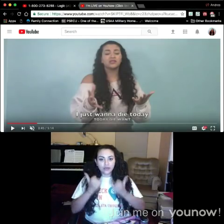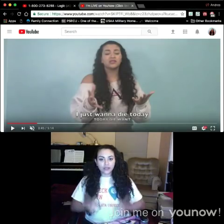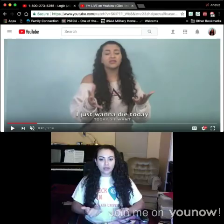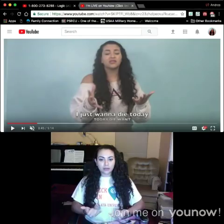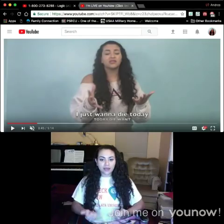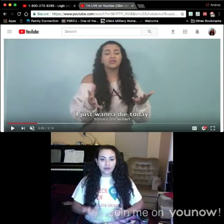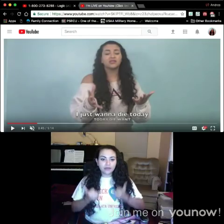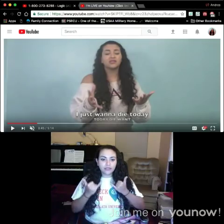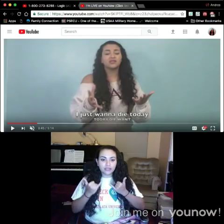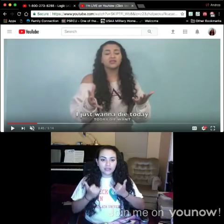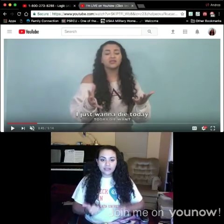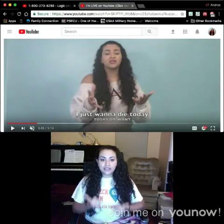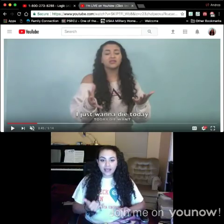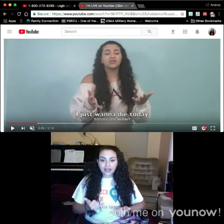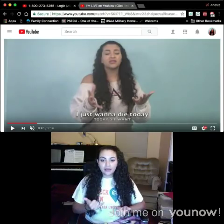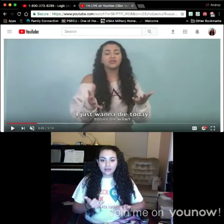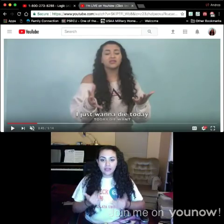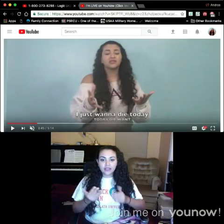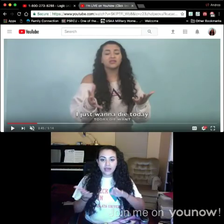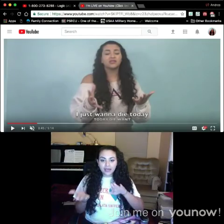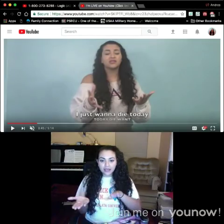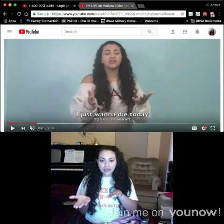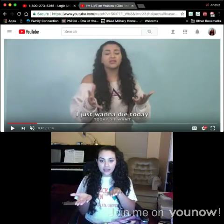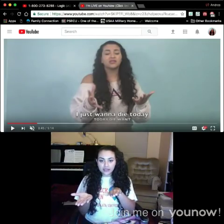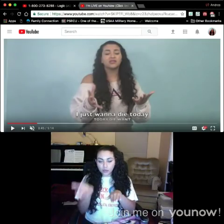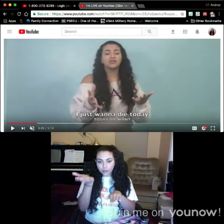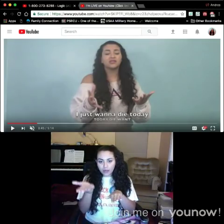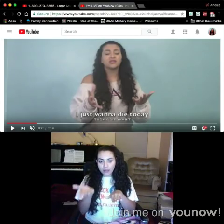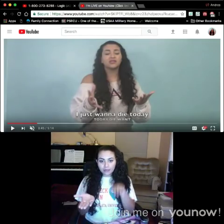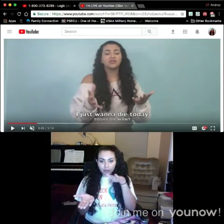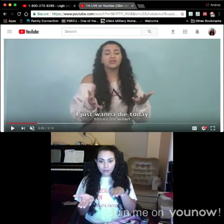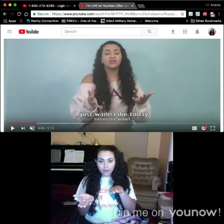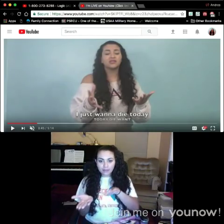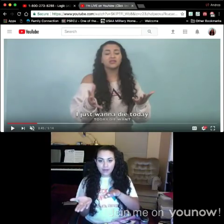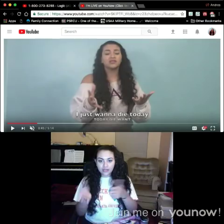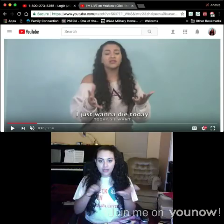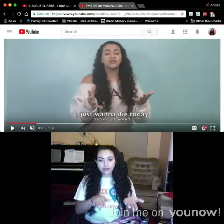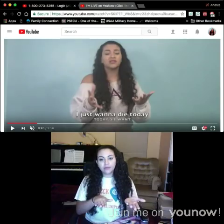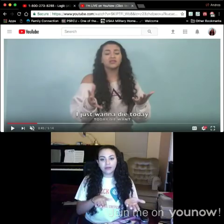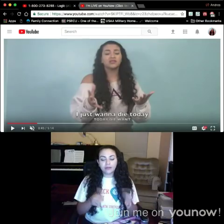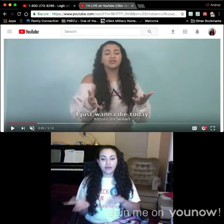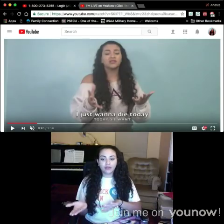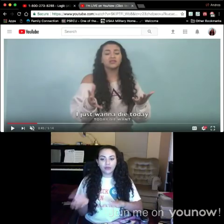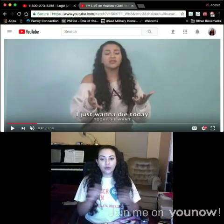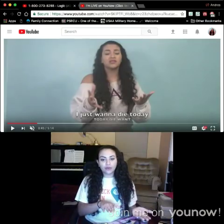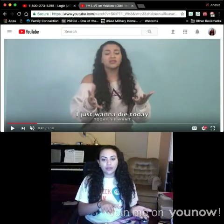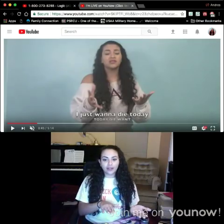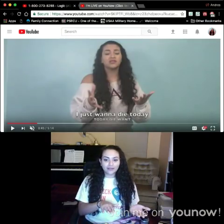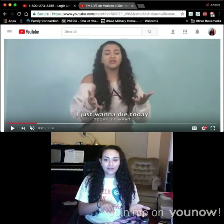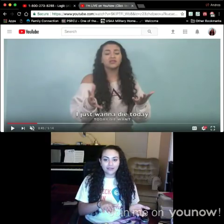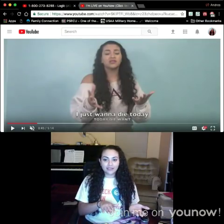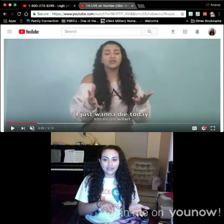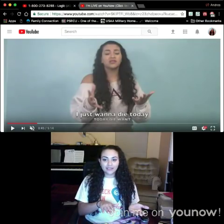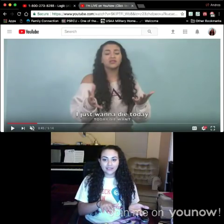you, and you bring them down. Today, die is 1 palm up, 1 palm down, and then you flip them like you're rolling over in your